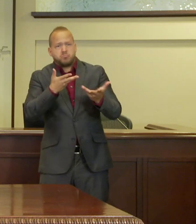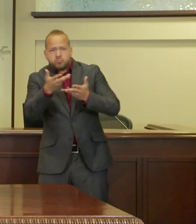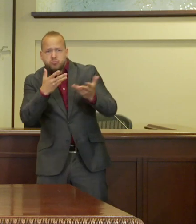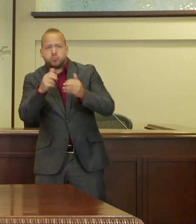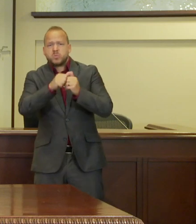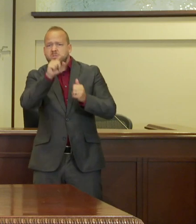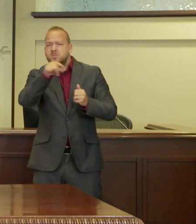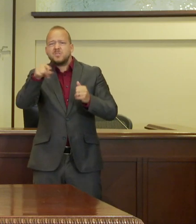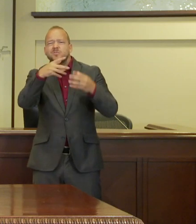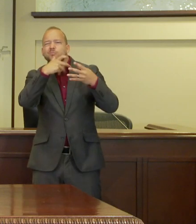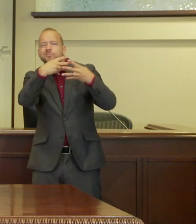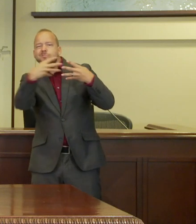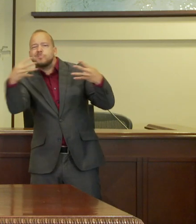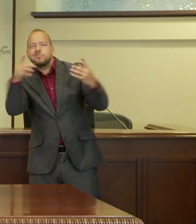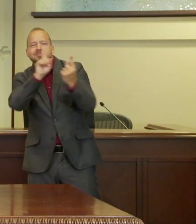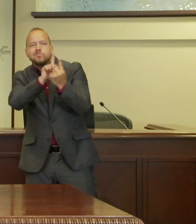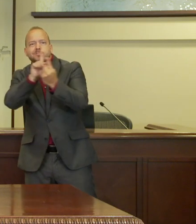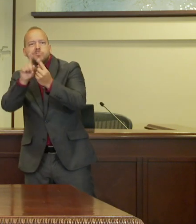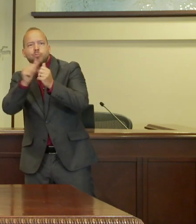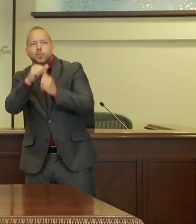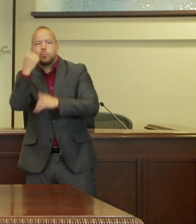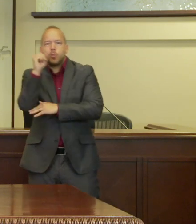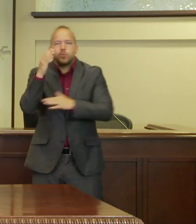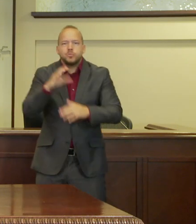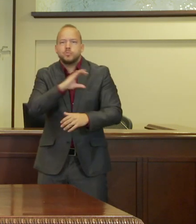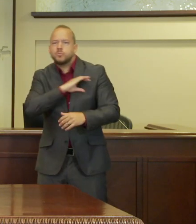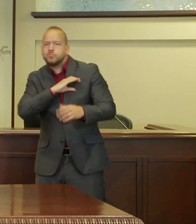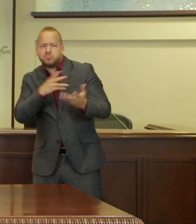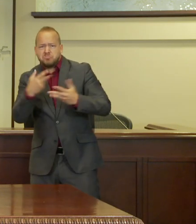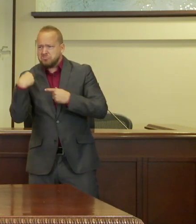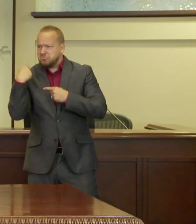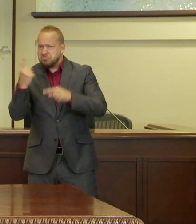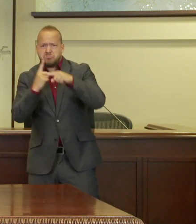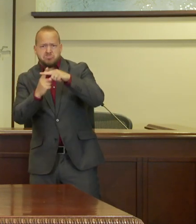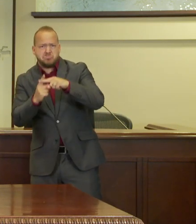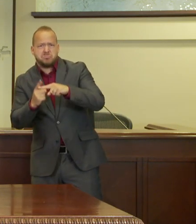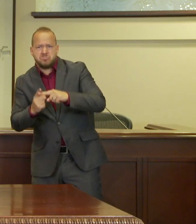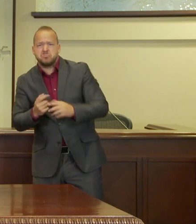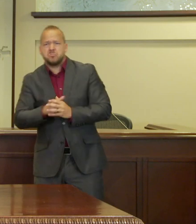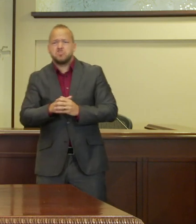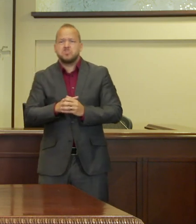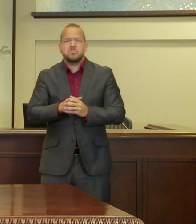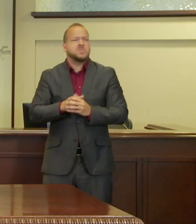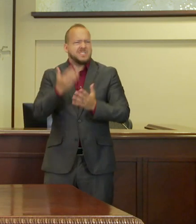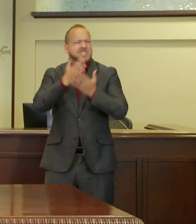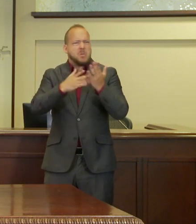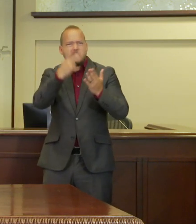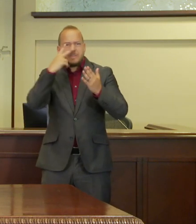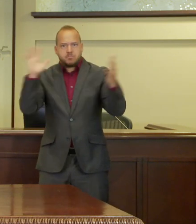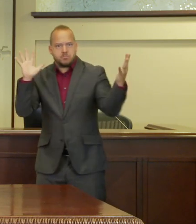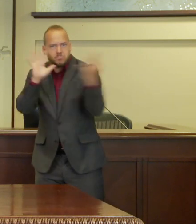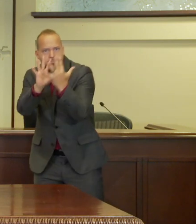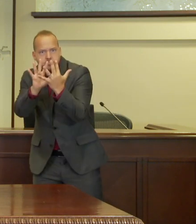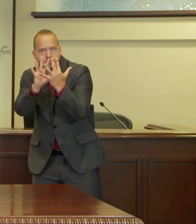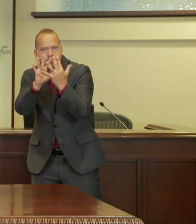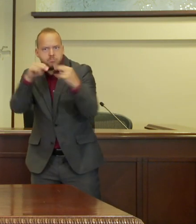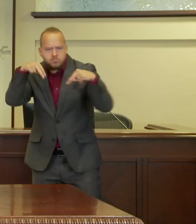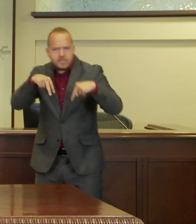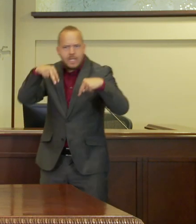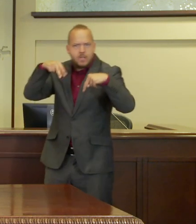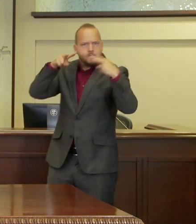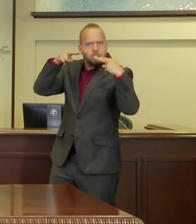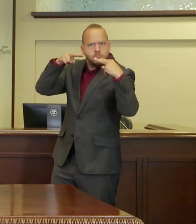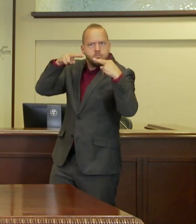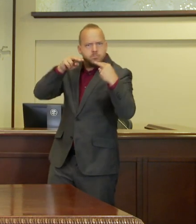officers, that they're encountering a lot of people who are coming up to the line, who want to talk to them, who want to reach out to them as human beings.